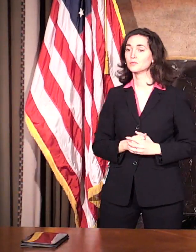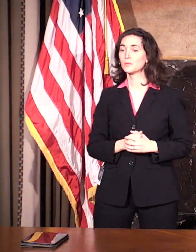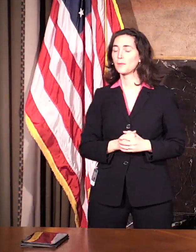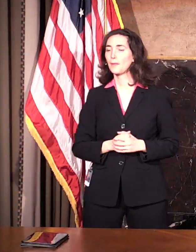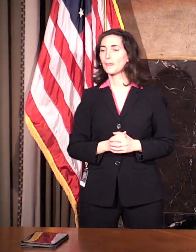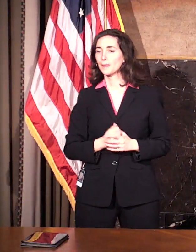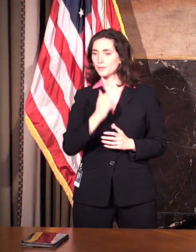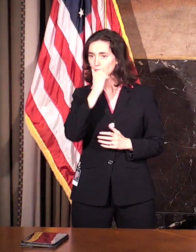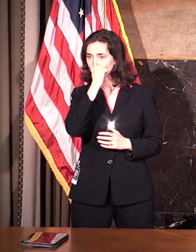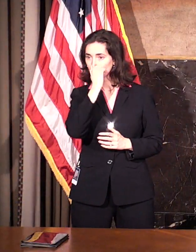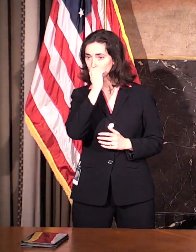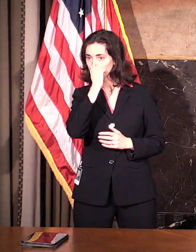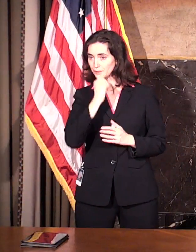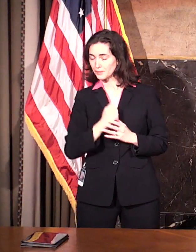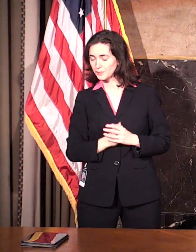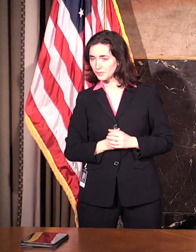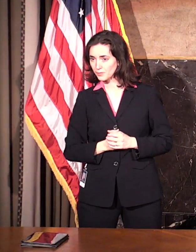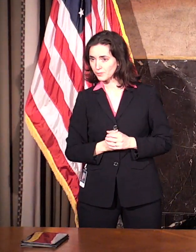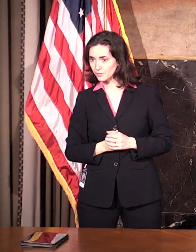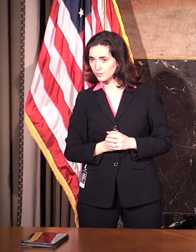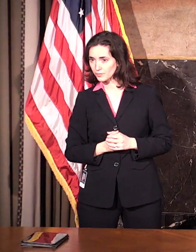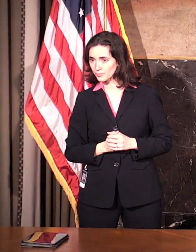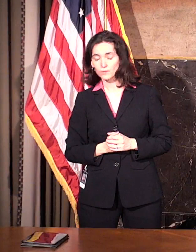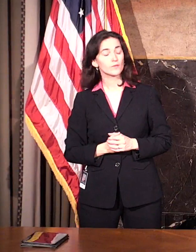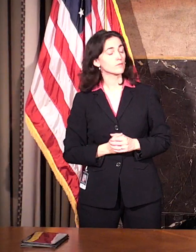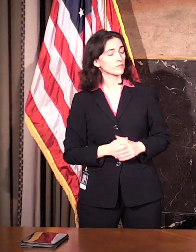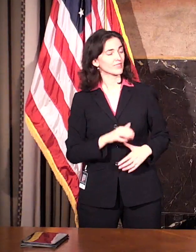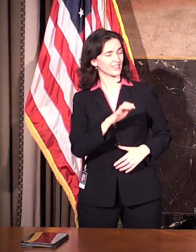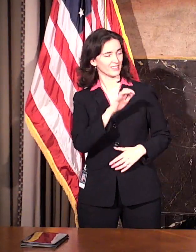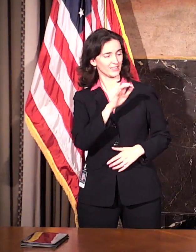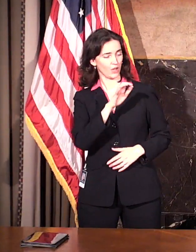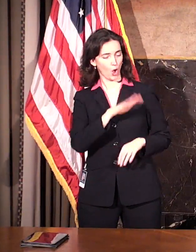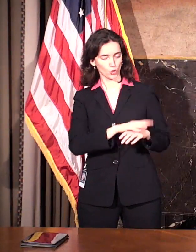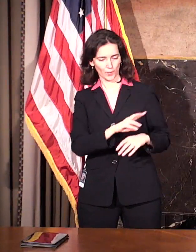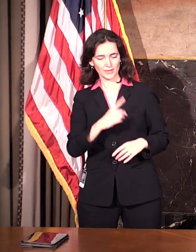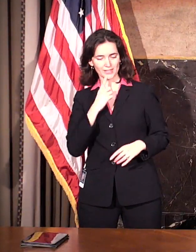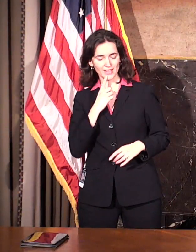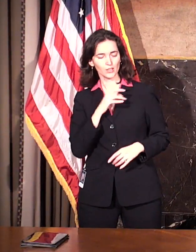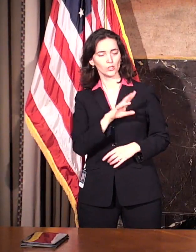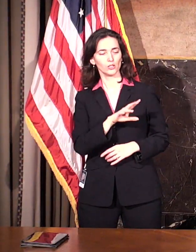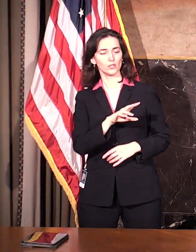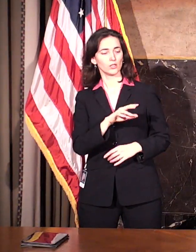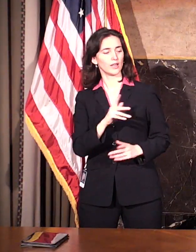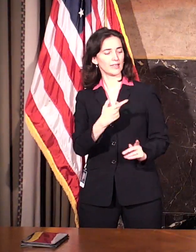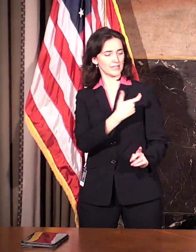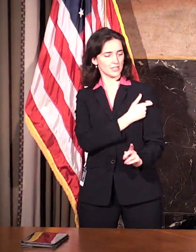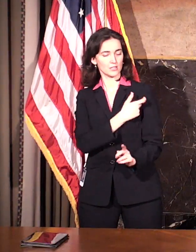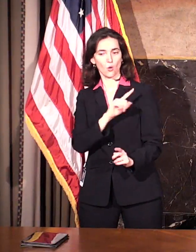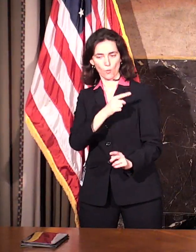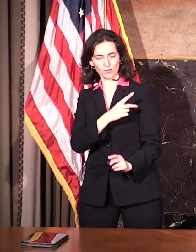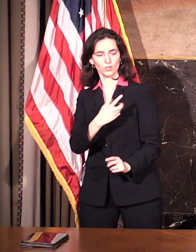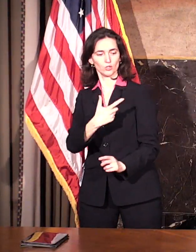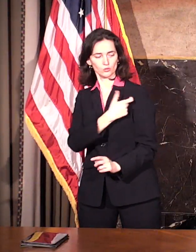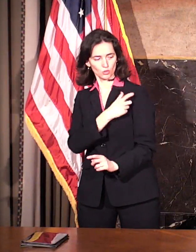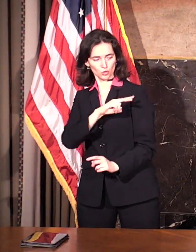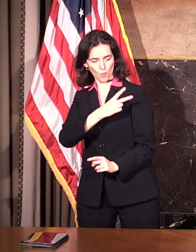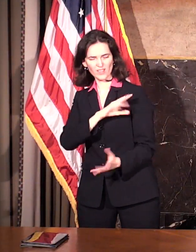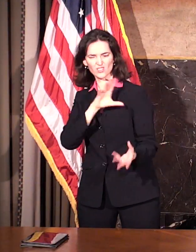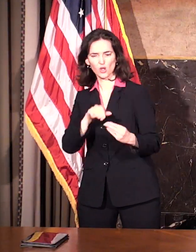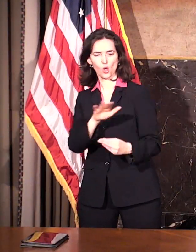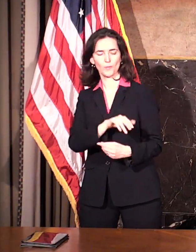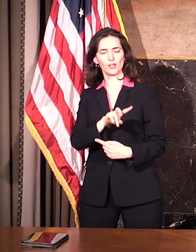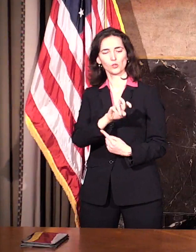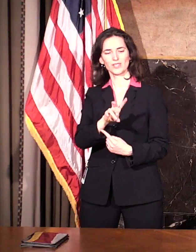More than 271,000 people have completed that vaccine series in our state. What's kind of that magic number of sorts y'all are looking at, along with